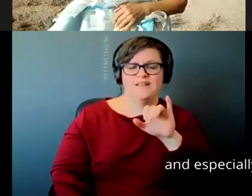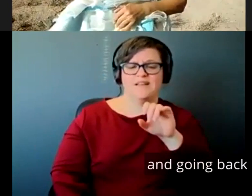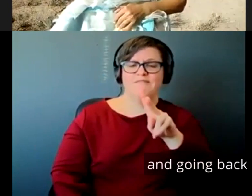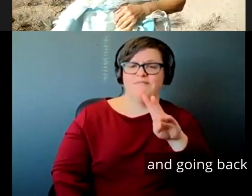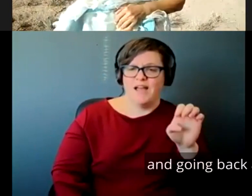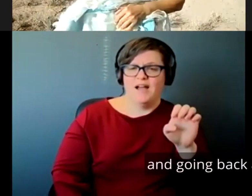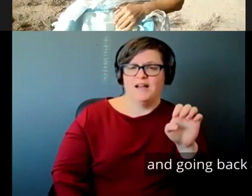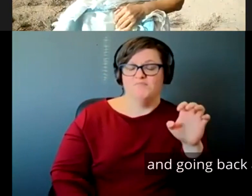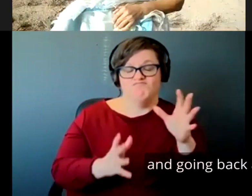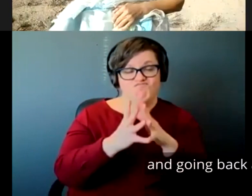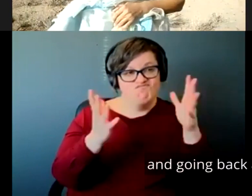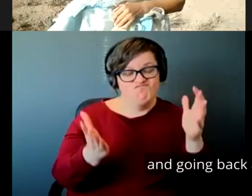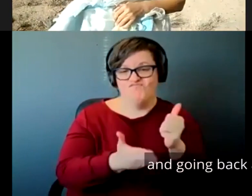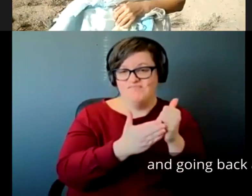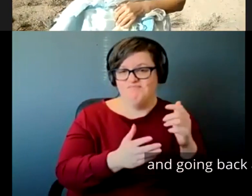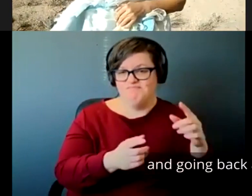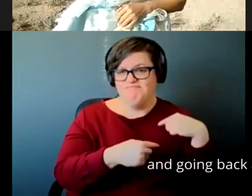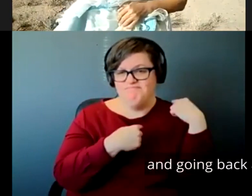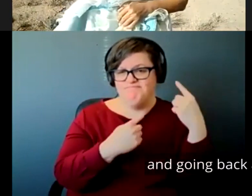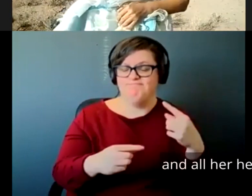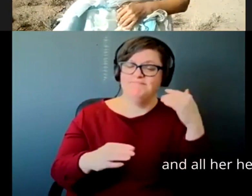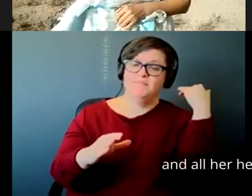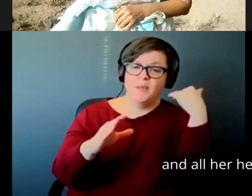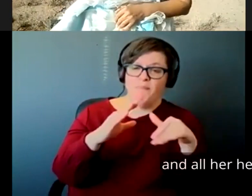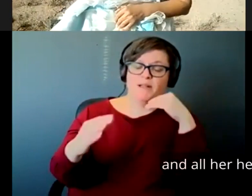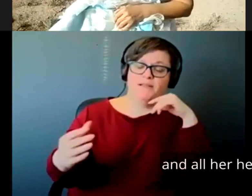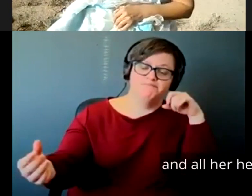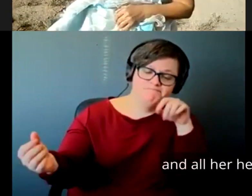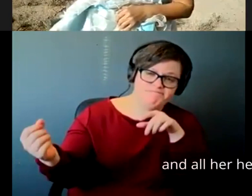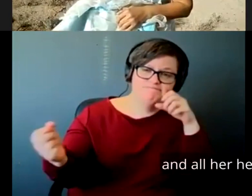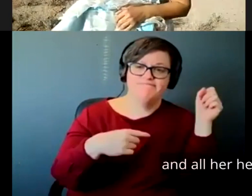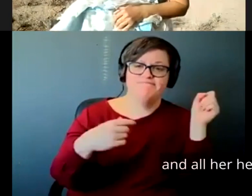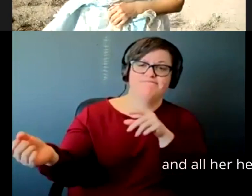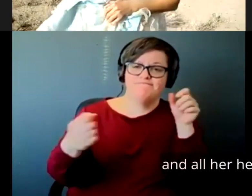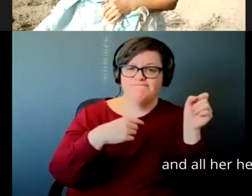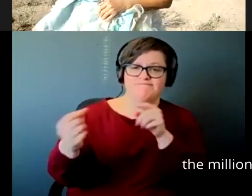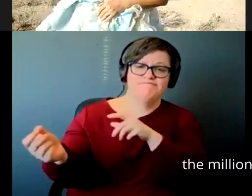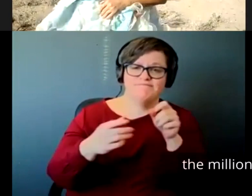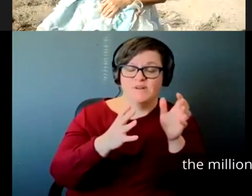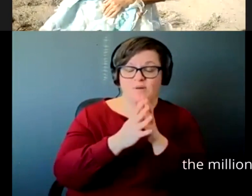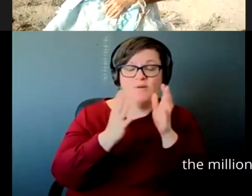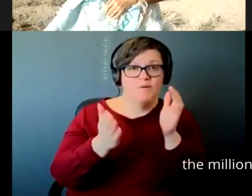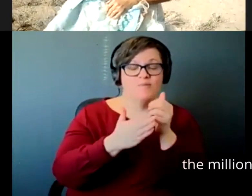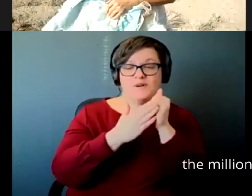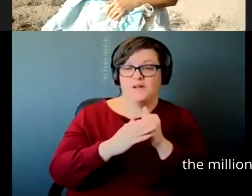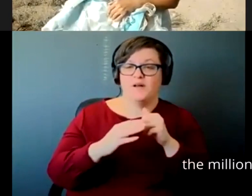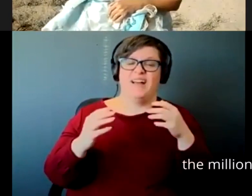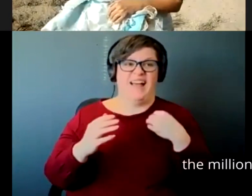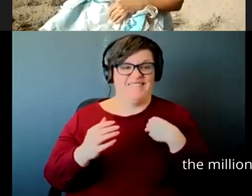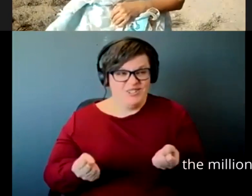help and going back and forth with the emails and all her help with looking through the millions of